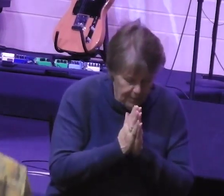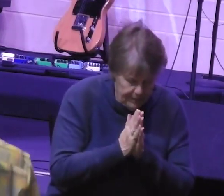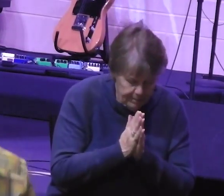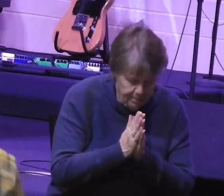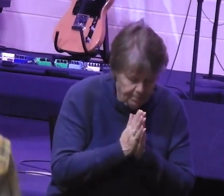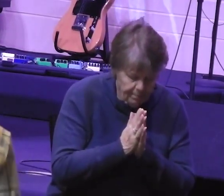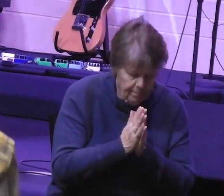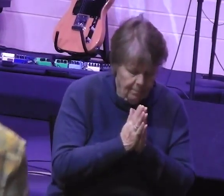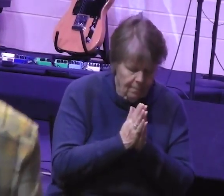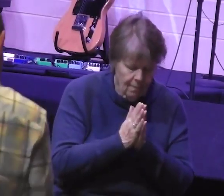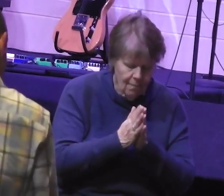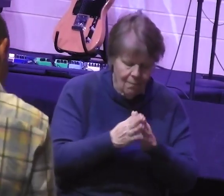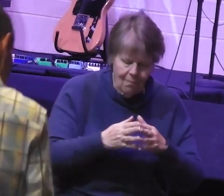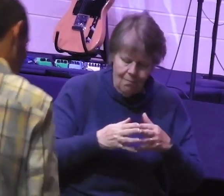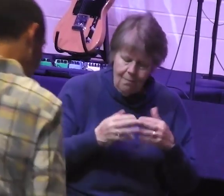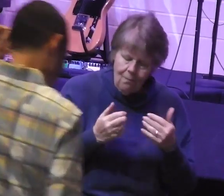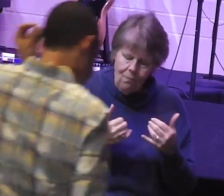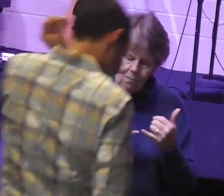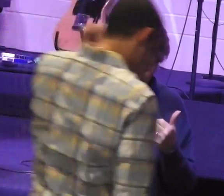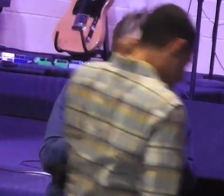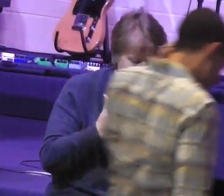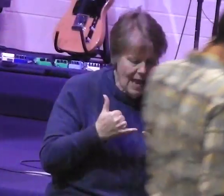And even in this moment, I encourage you,